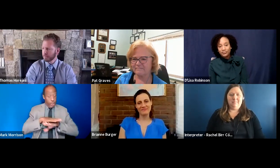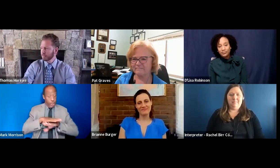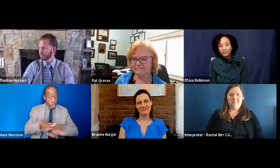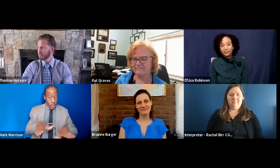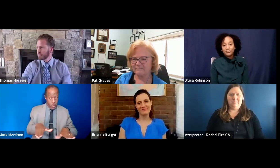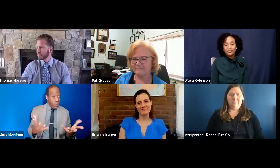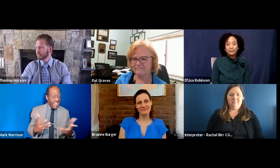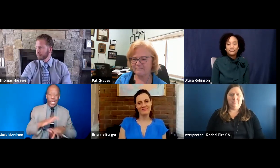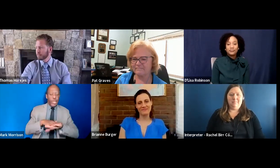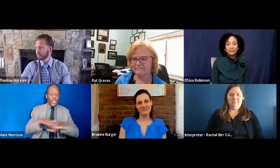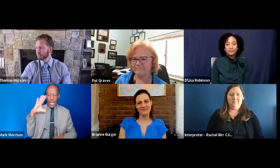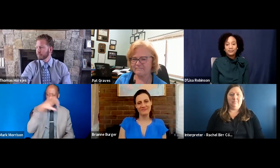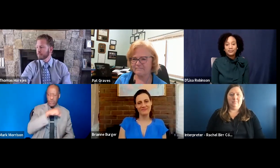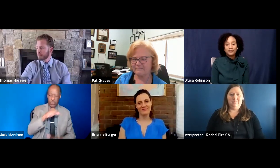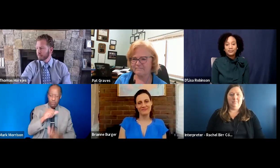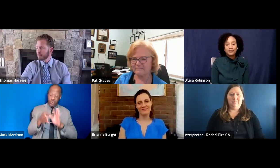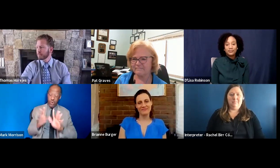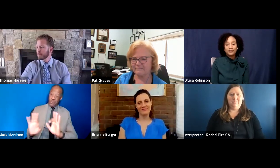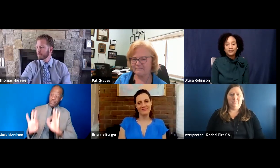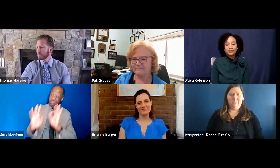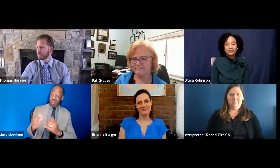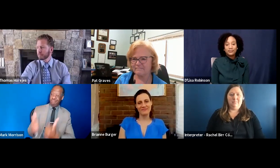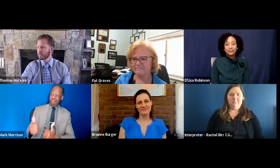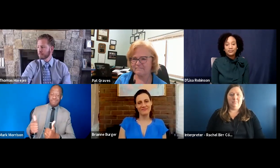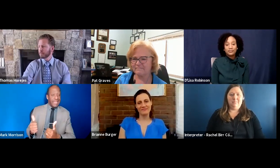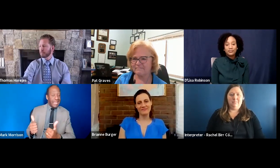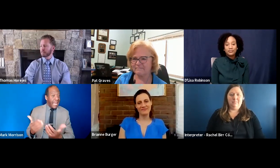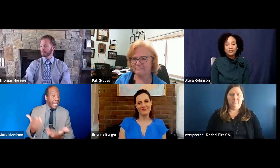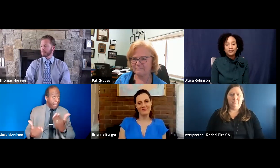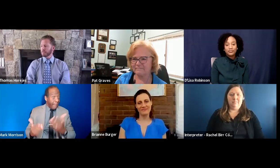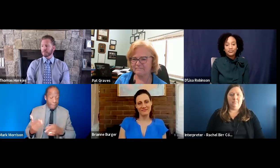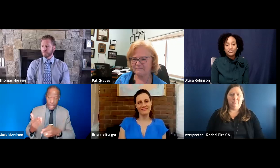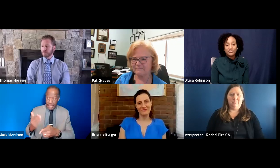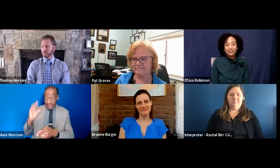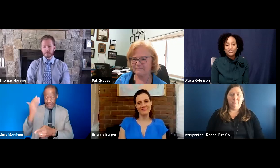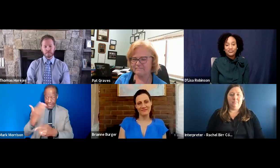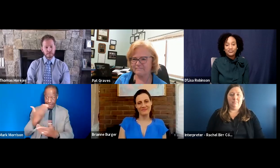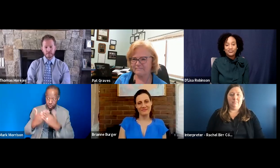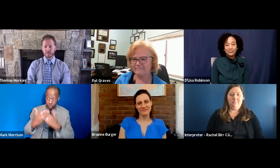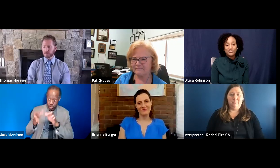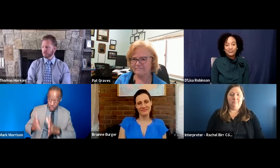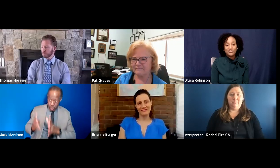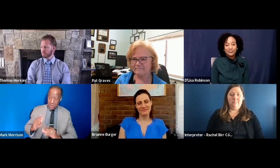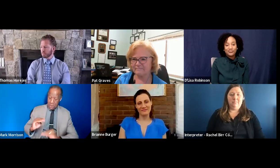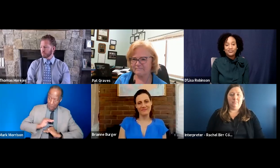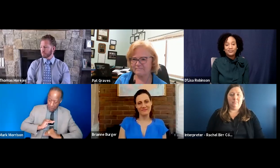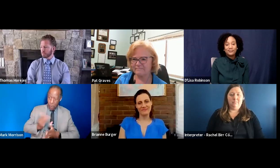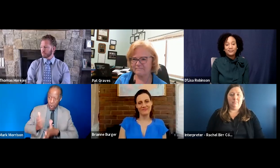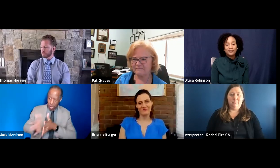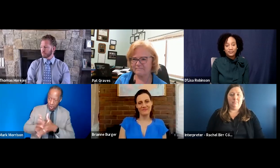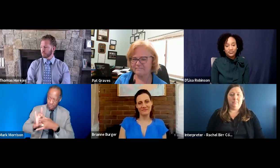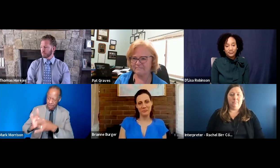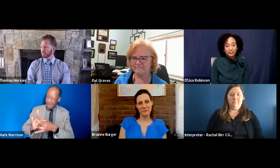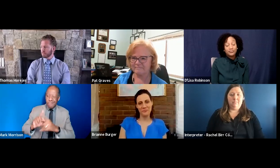interpreter. You know, when we go back and say, what are our don'ts? Don't assume that interpreter